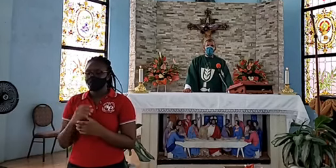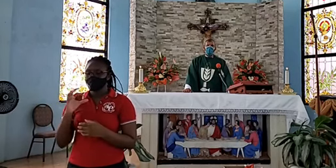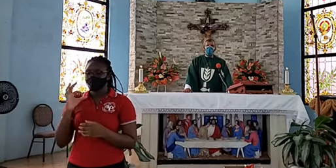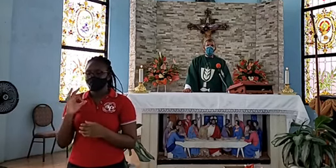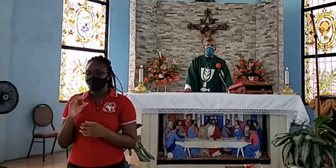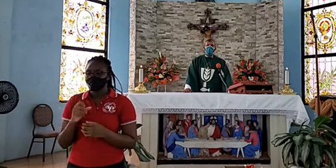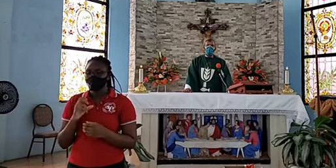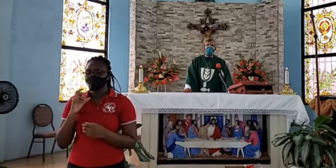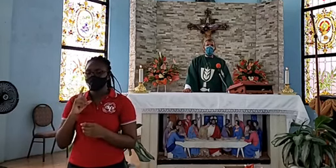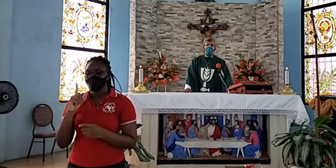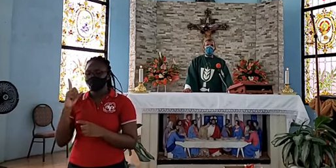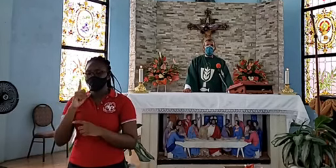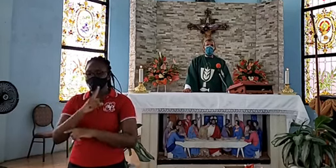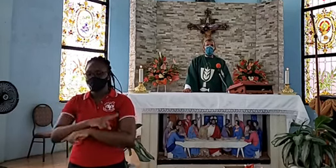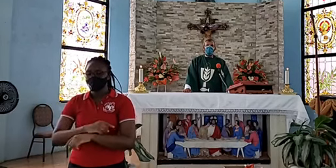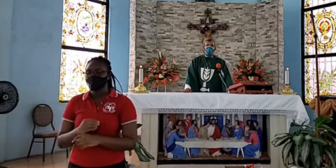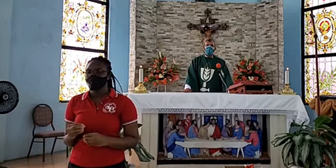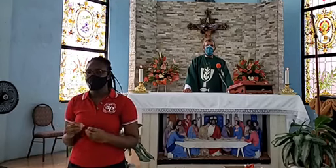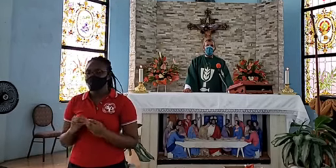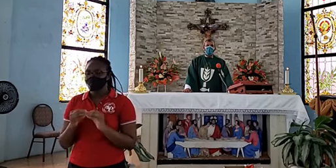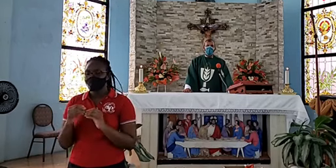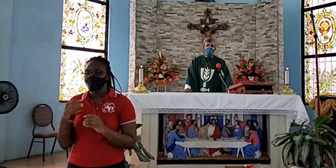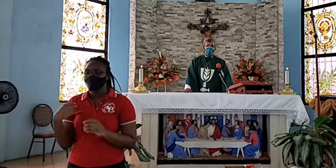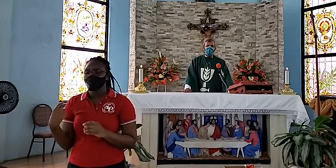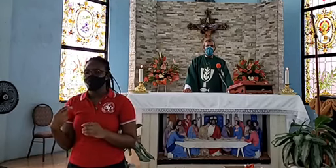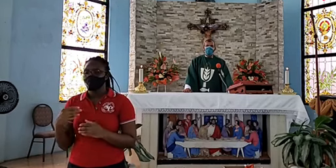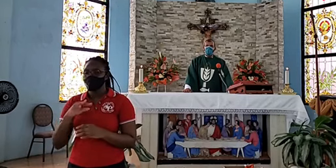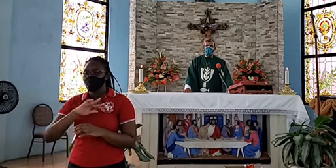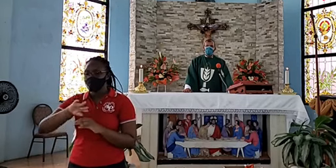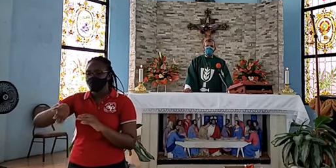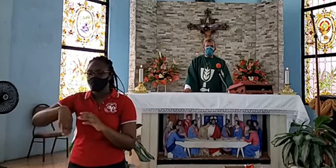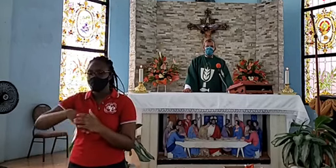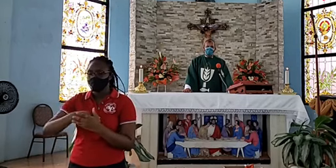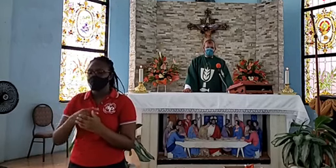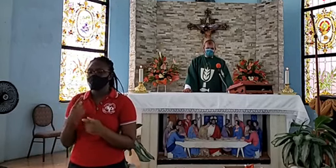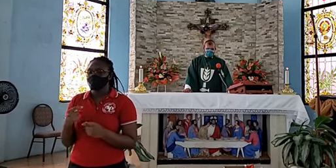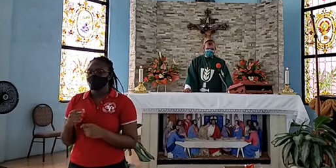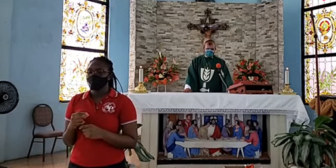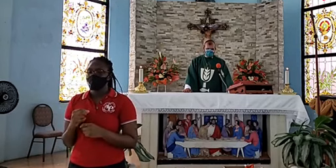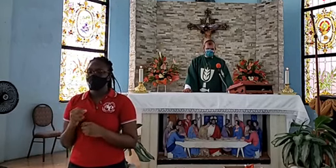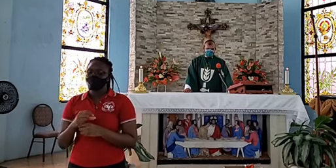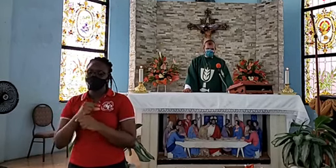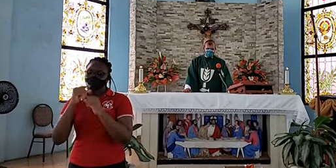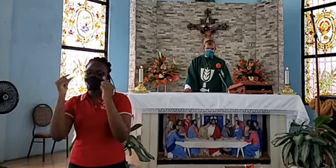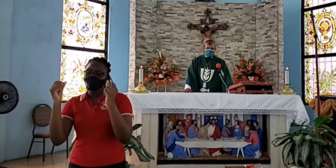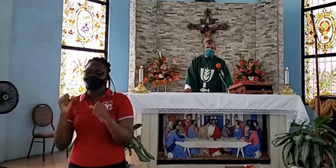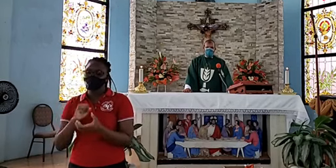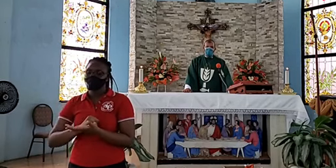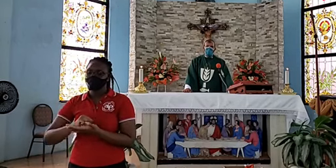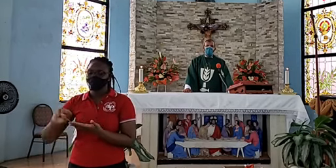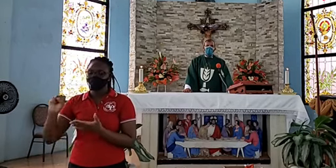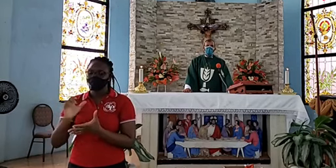Francetti may be one day numbered among all the great saints.